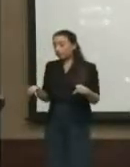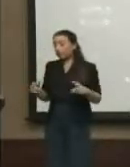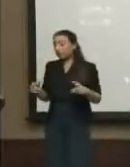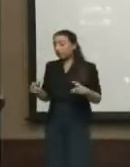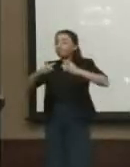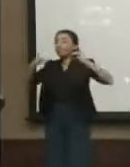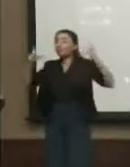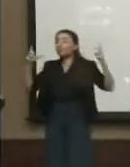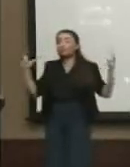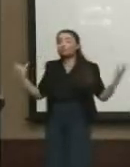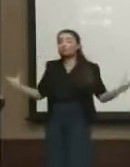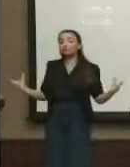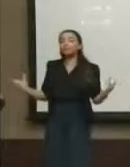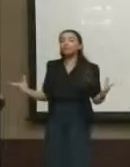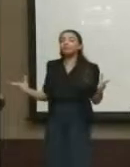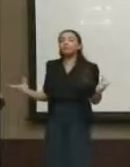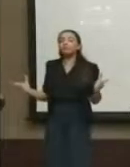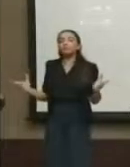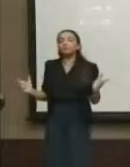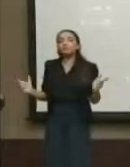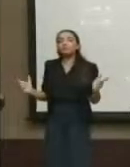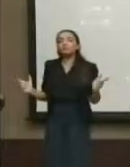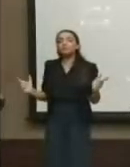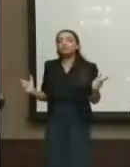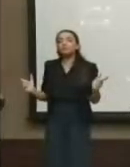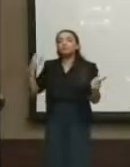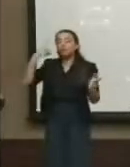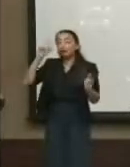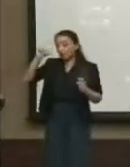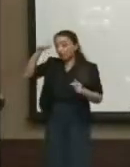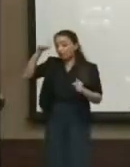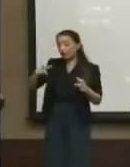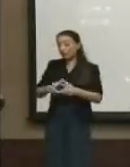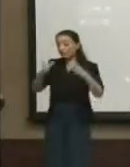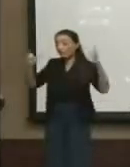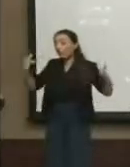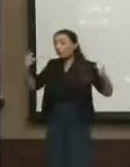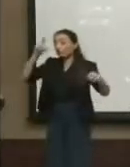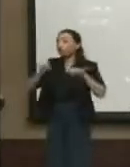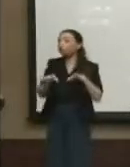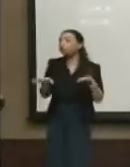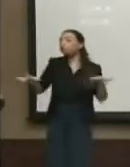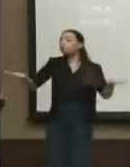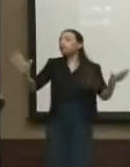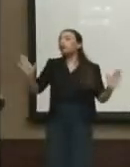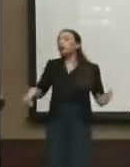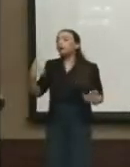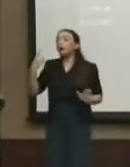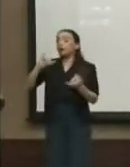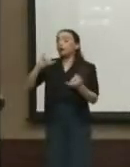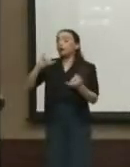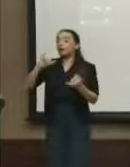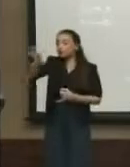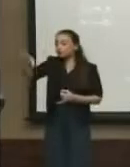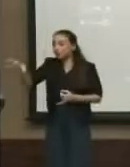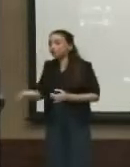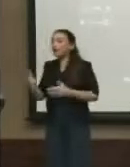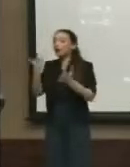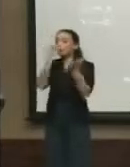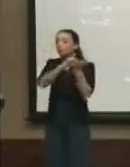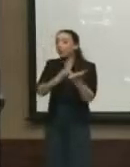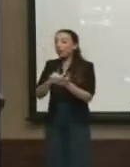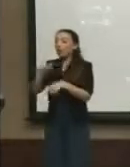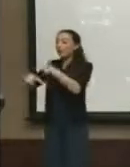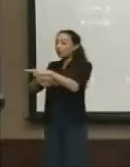humongous length and breadth in terms of the spread, in terms of sectors, in terms of geographies,